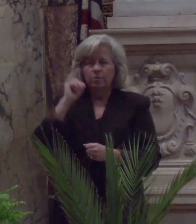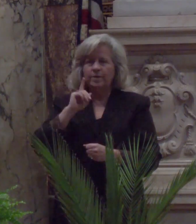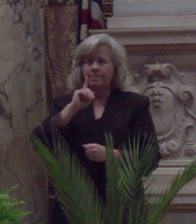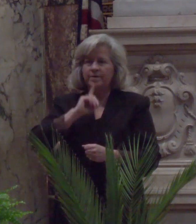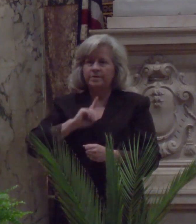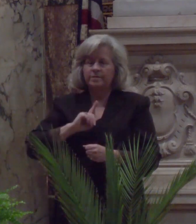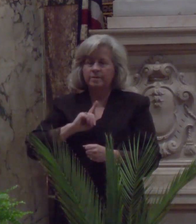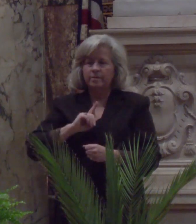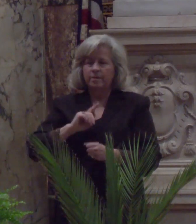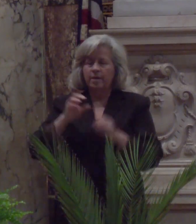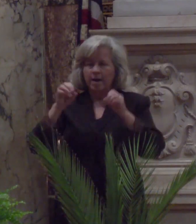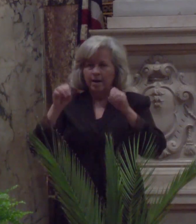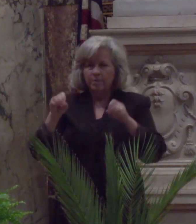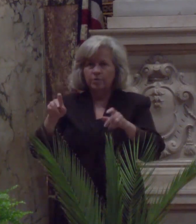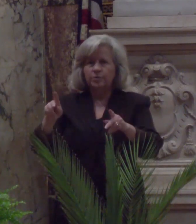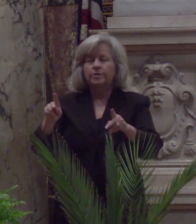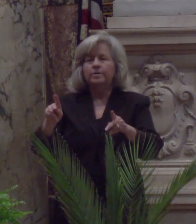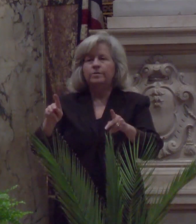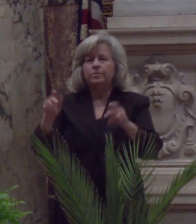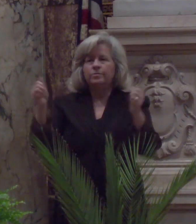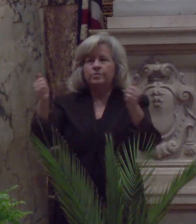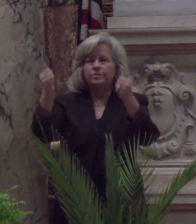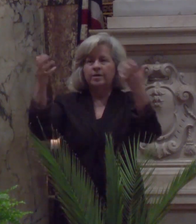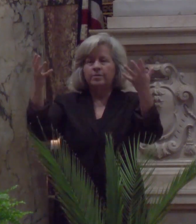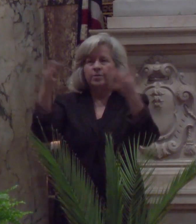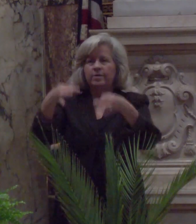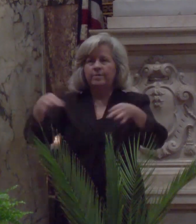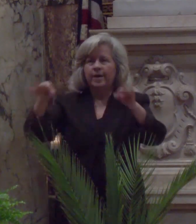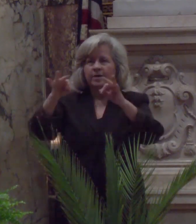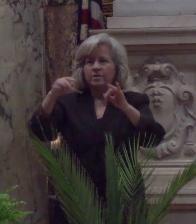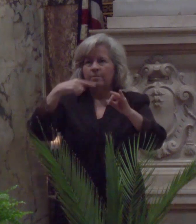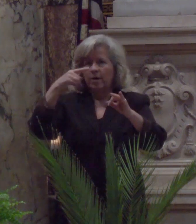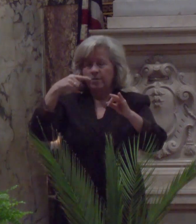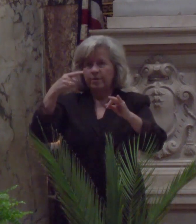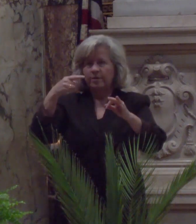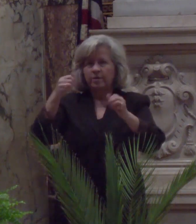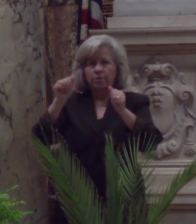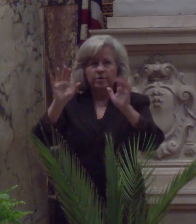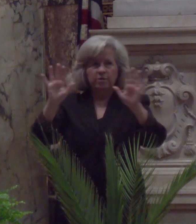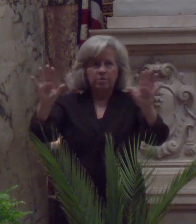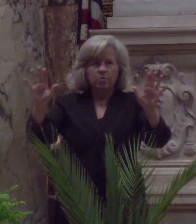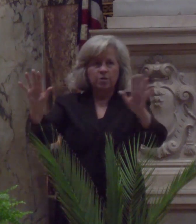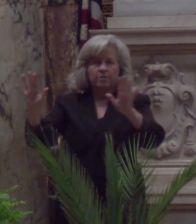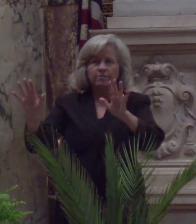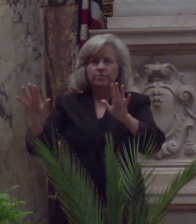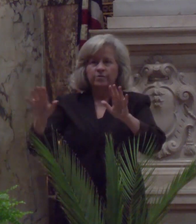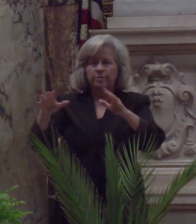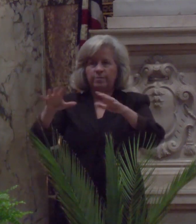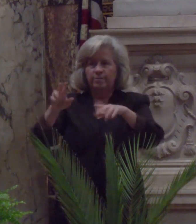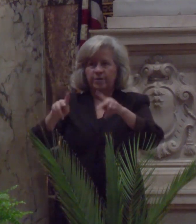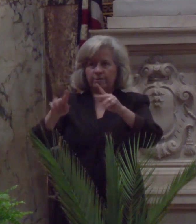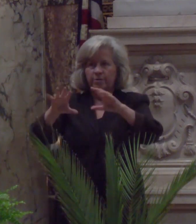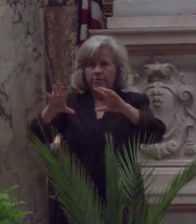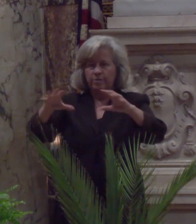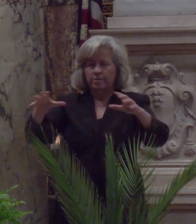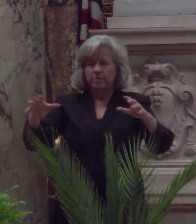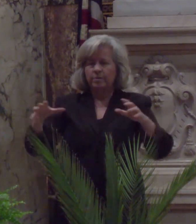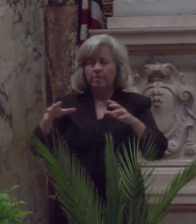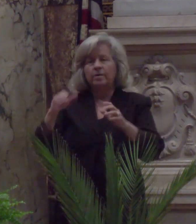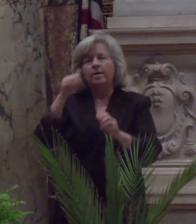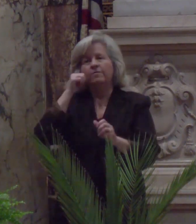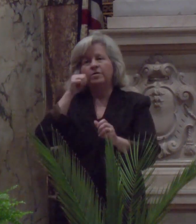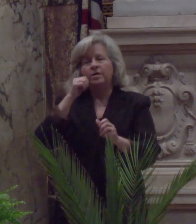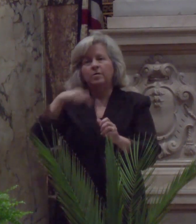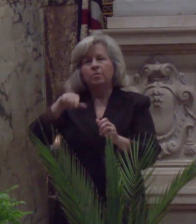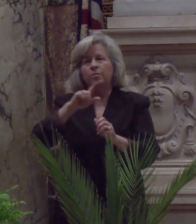terribly the opportunity to celebrate Mass publicly with our wonderful parishioners. Every day,